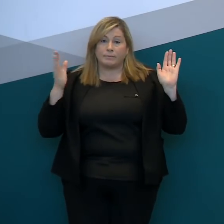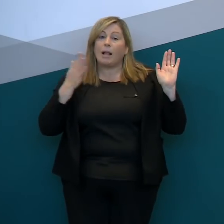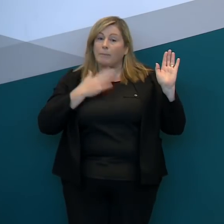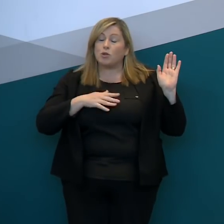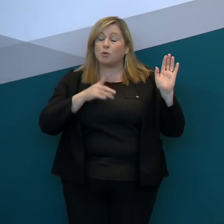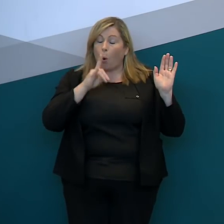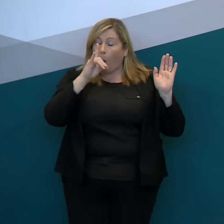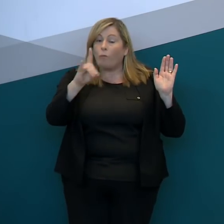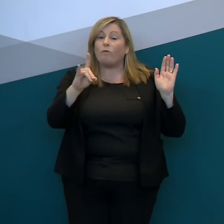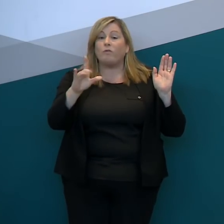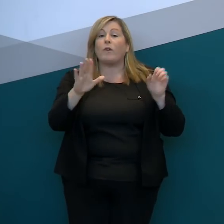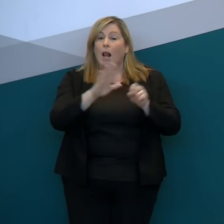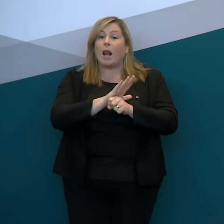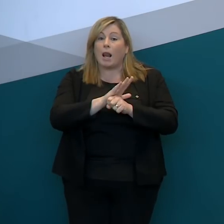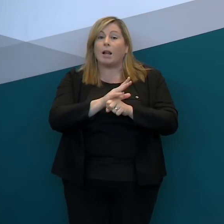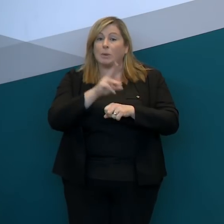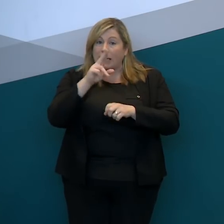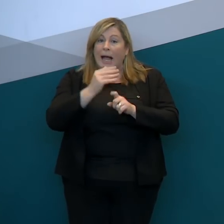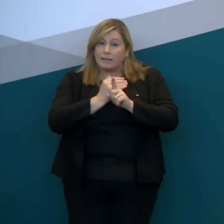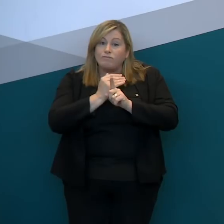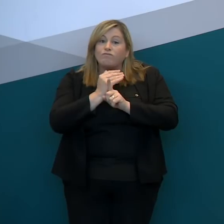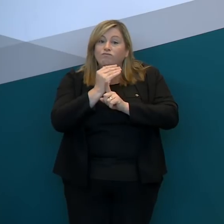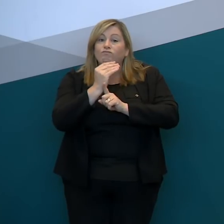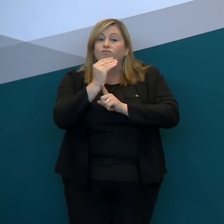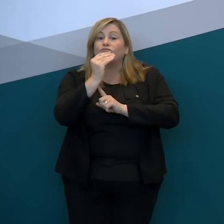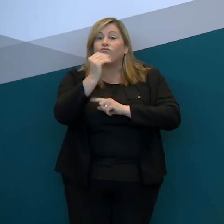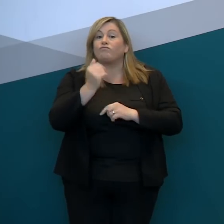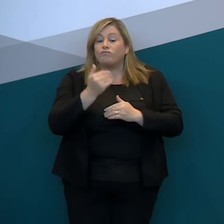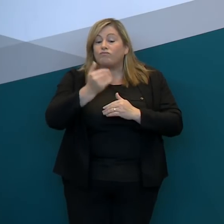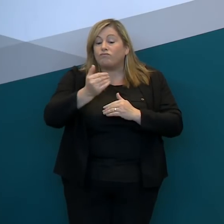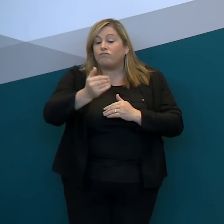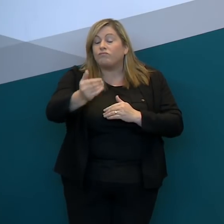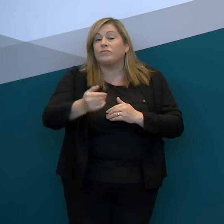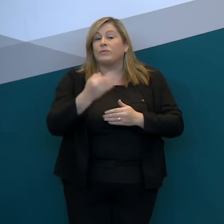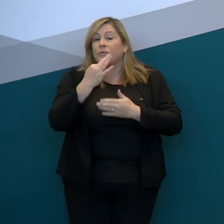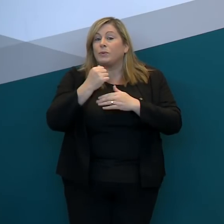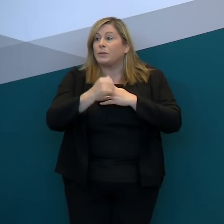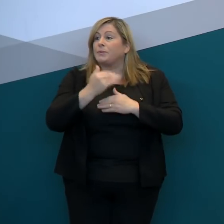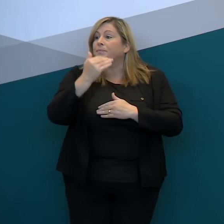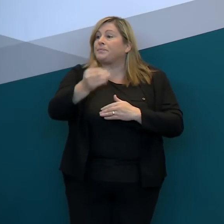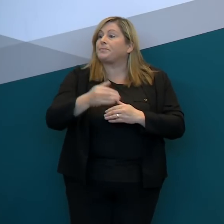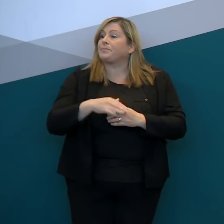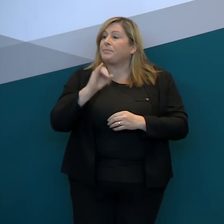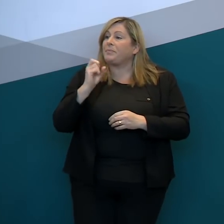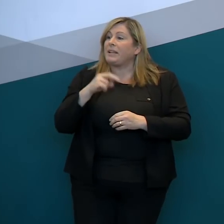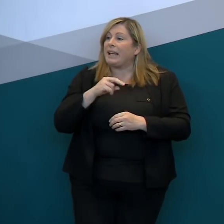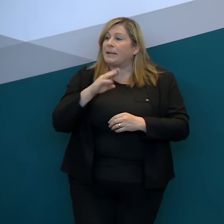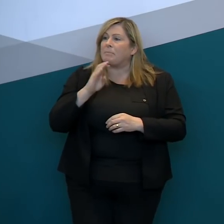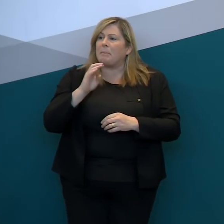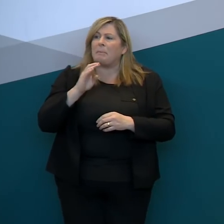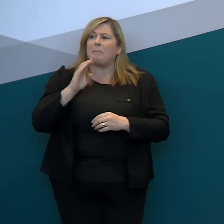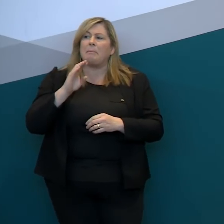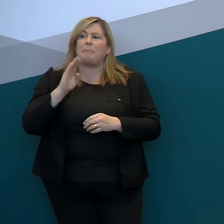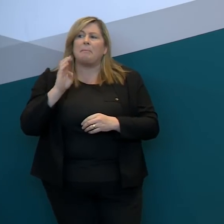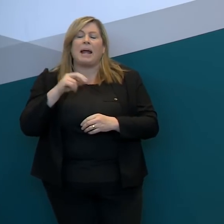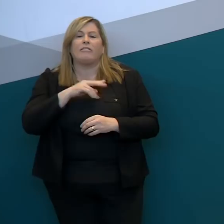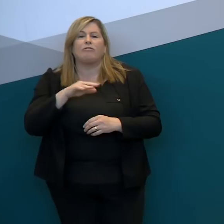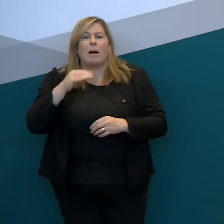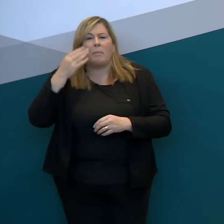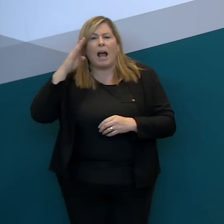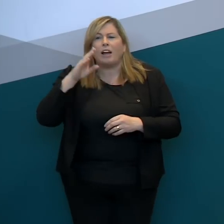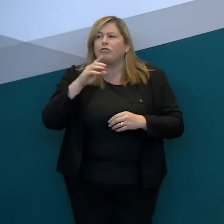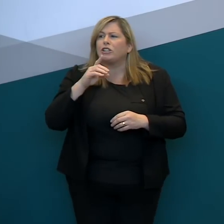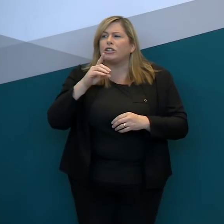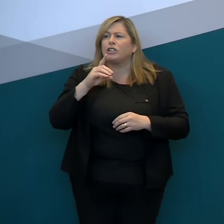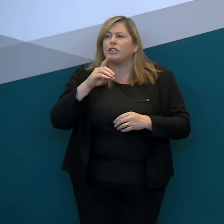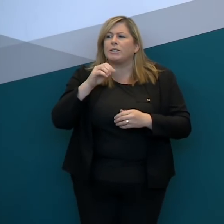over the remaining days. Thank you. Thank you. Hi, good evening. Ian Bagley from the Irish Daily Mail. I was speaking to several GPs